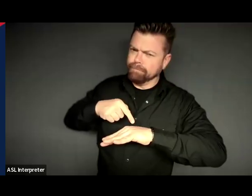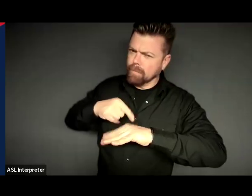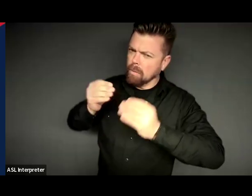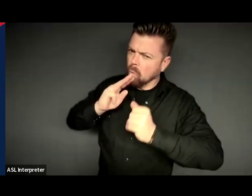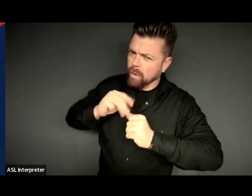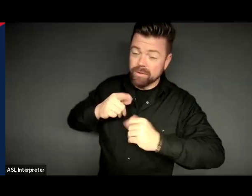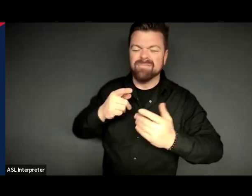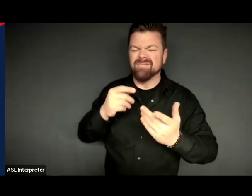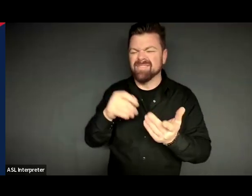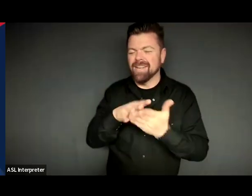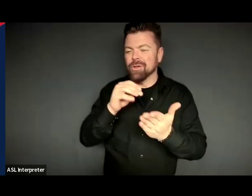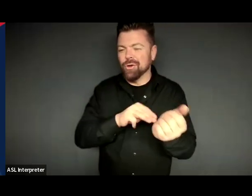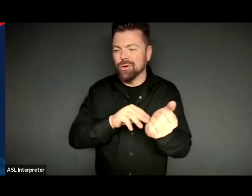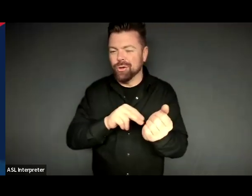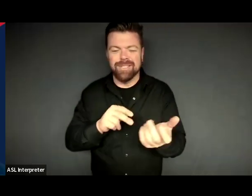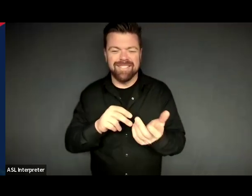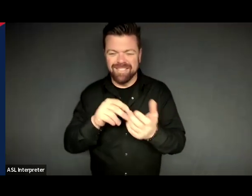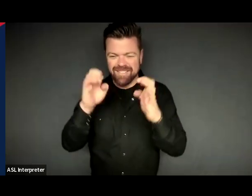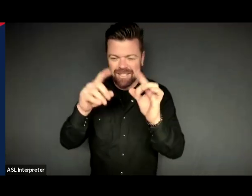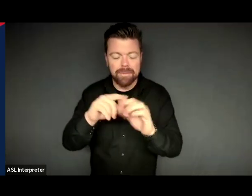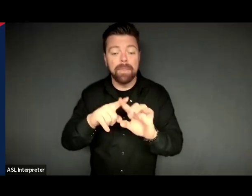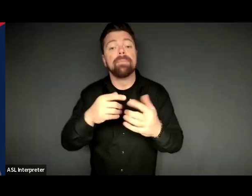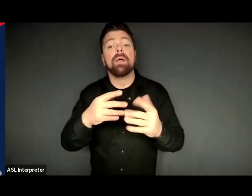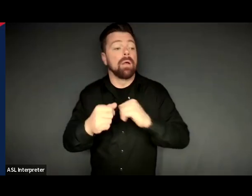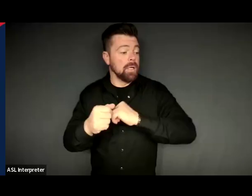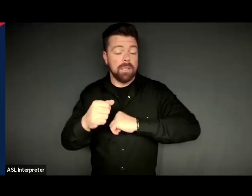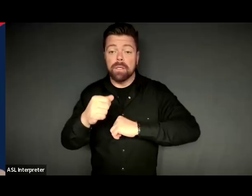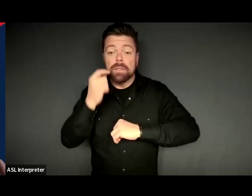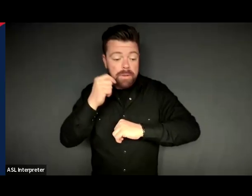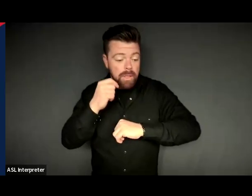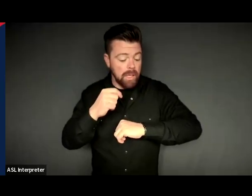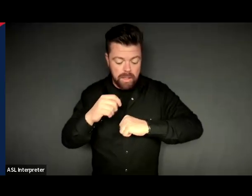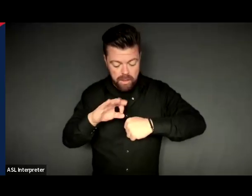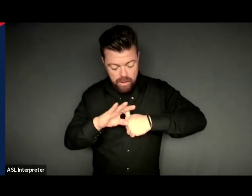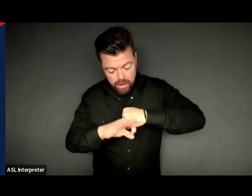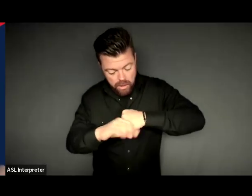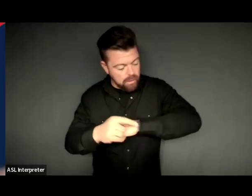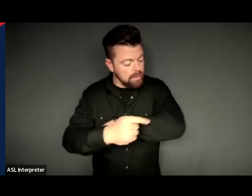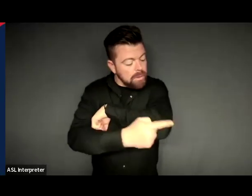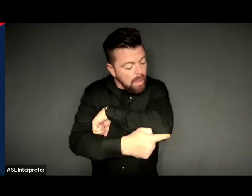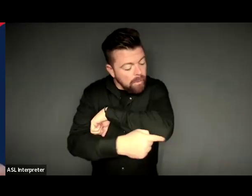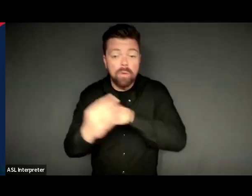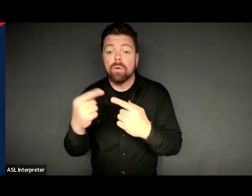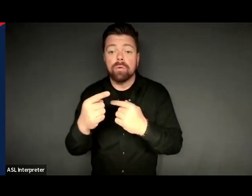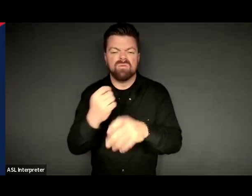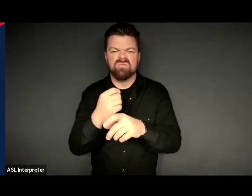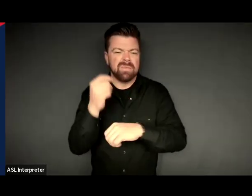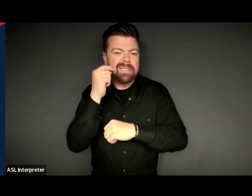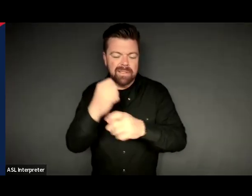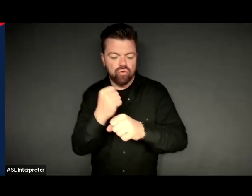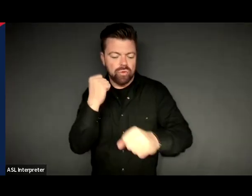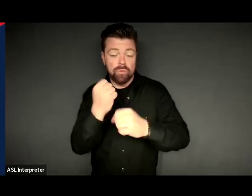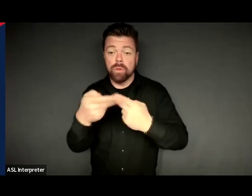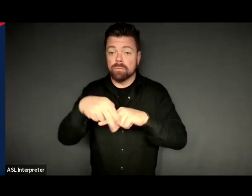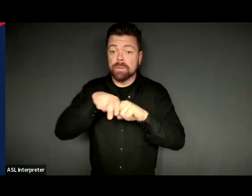it has to stretch. It has to go over our knuckles. It has to go over our elbows. Our skin stretches so that when we're seated, it stretches to